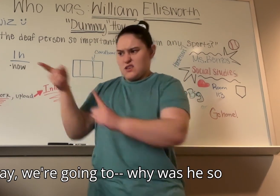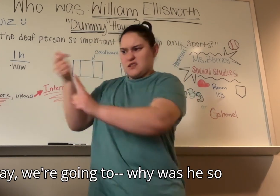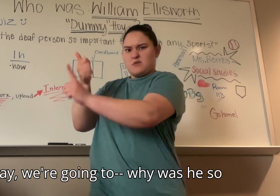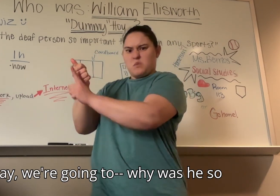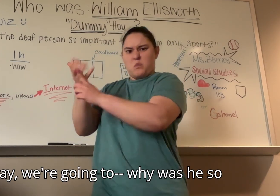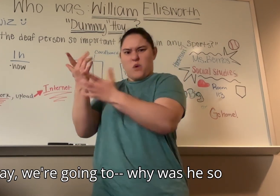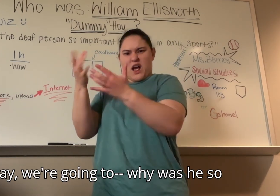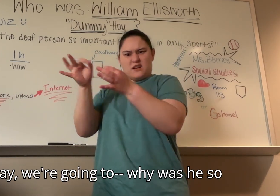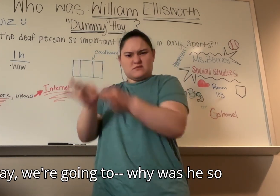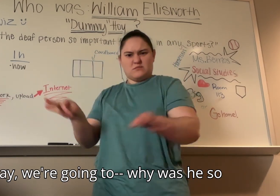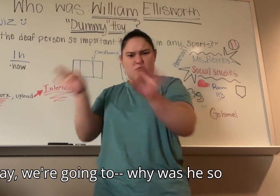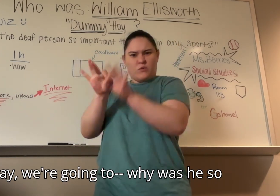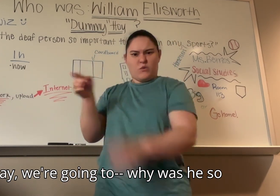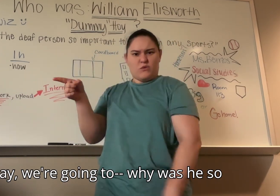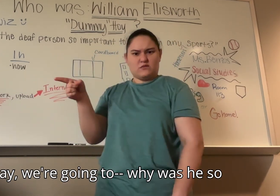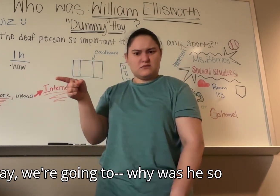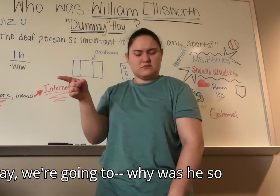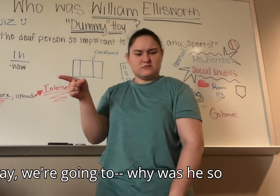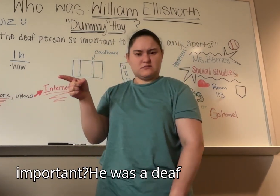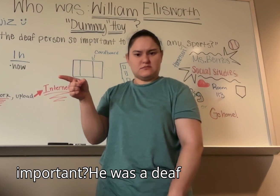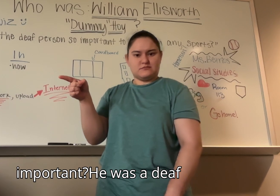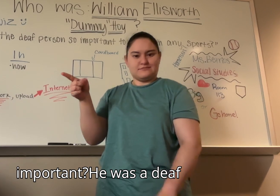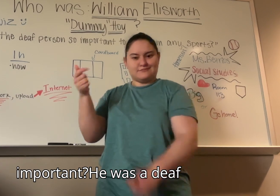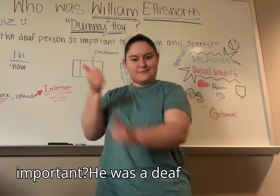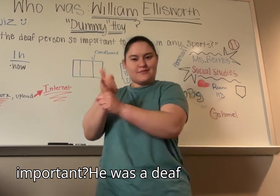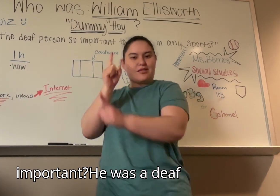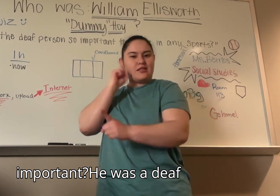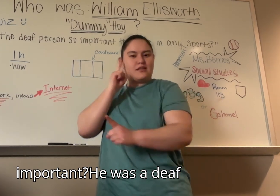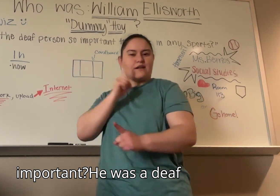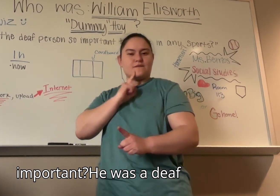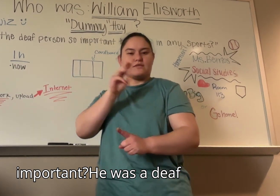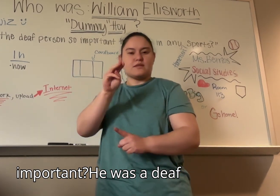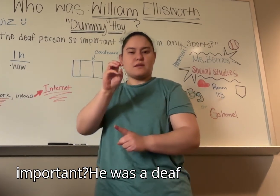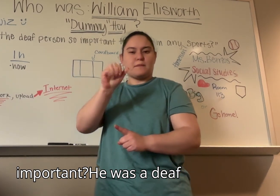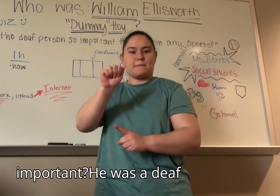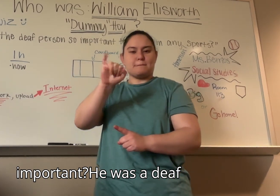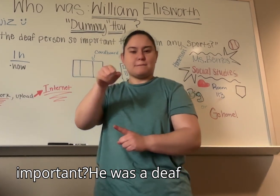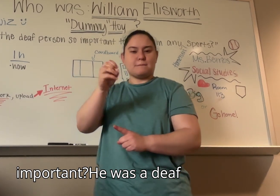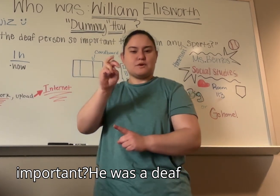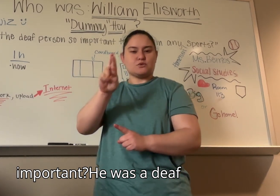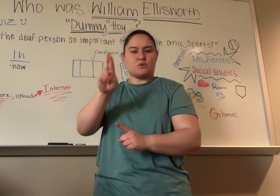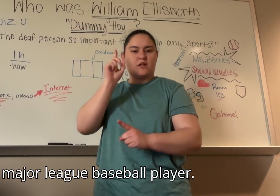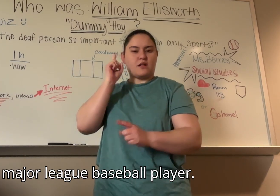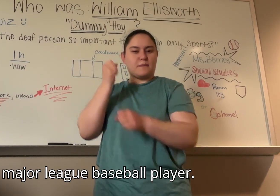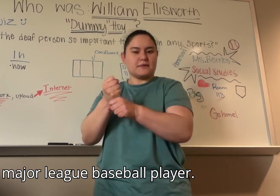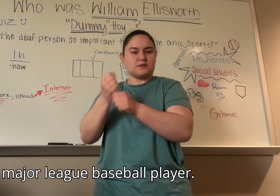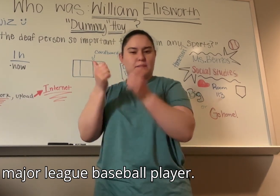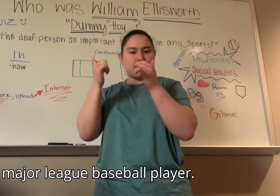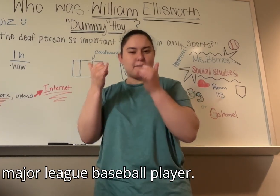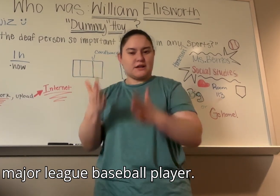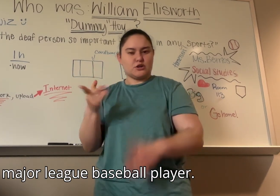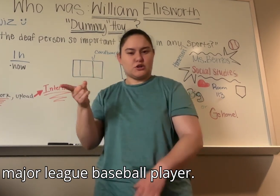Today, why was he so important? He was a deaf Major League Baseball